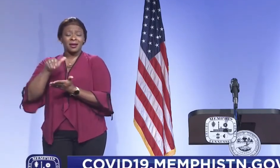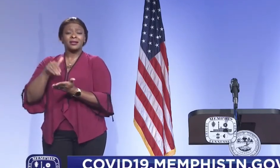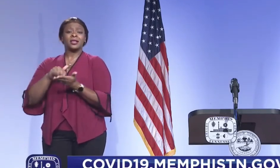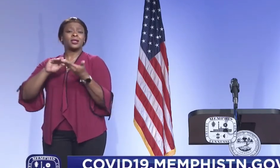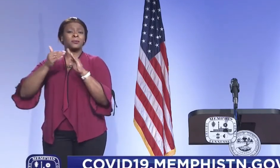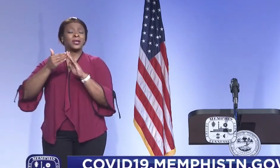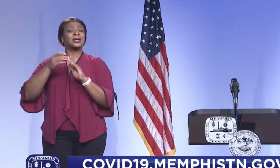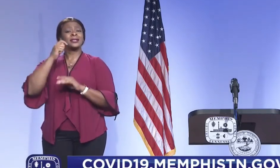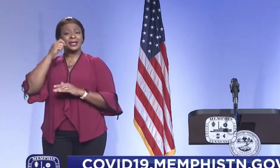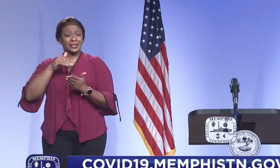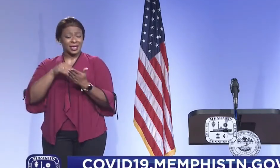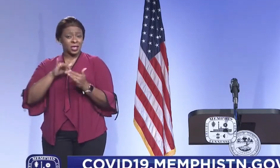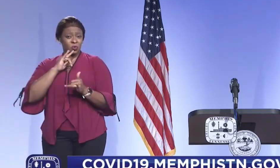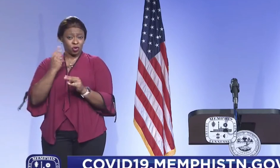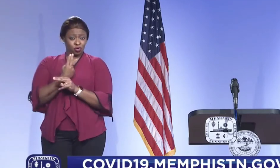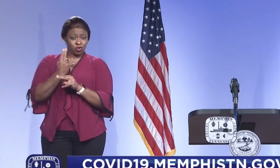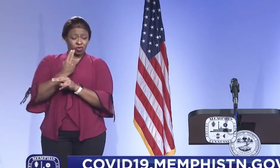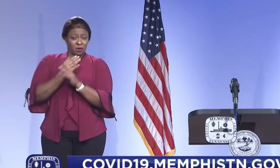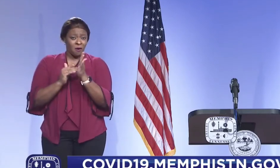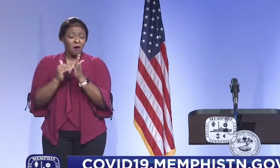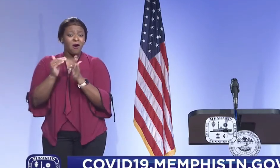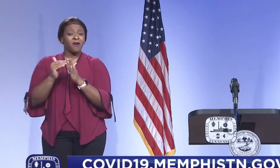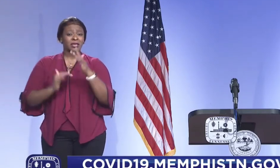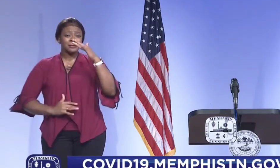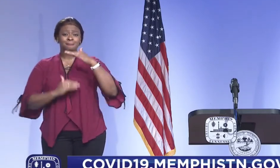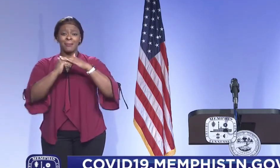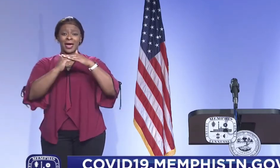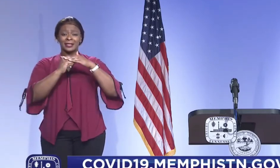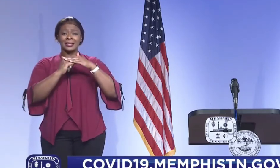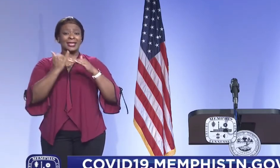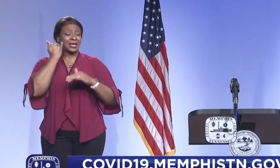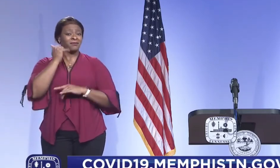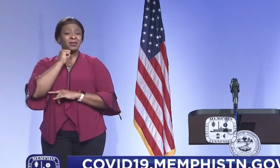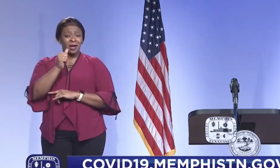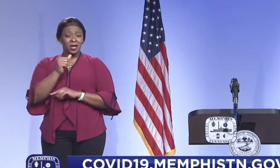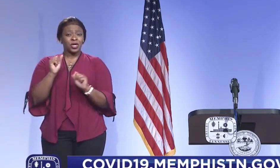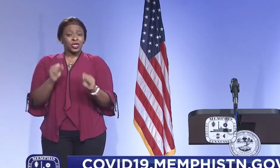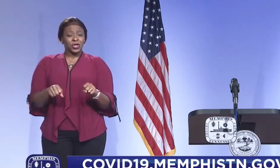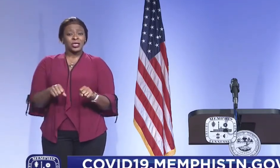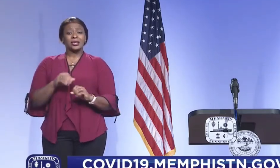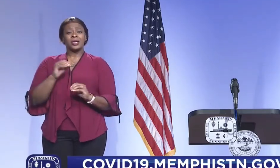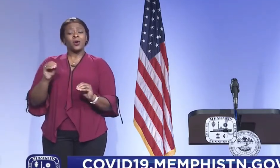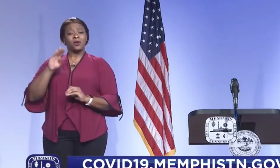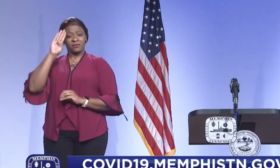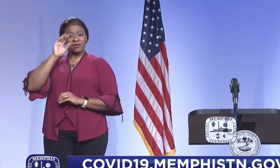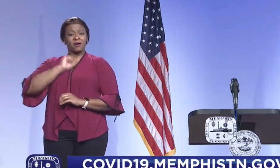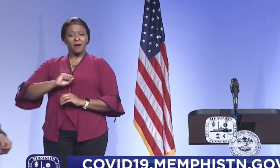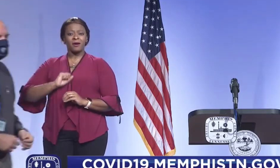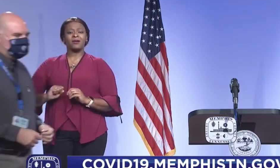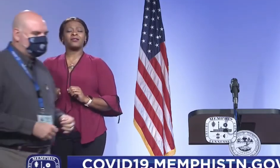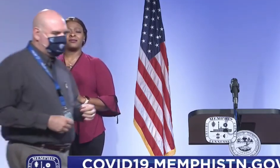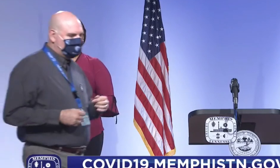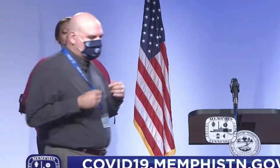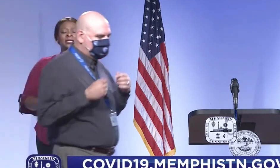community testing sites, being utilized to their full capacity? And if they're not, could asymptomatic testing